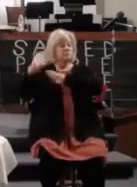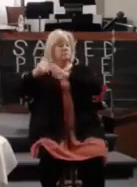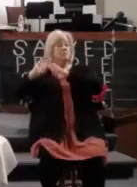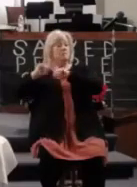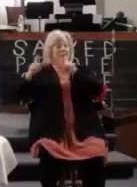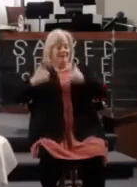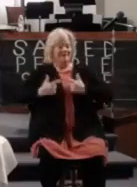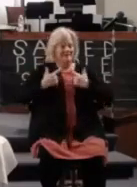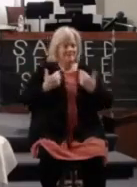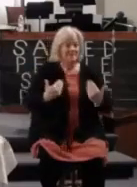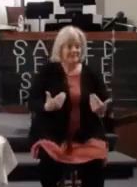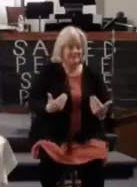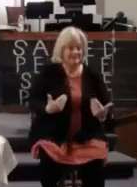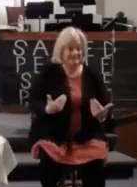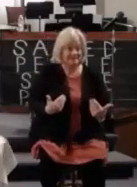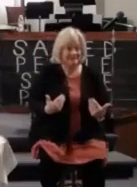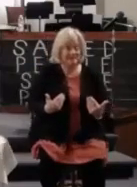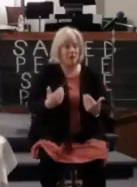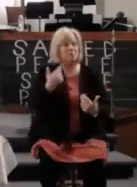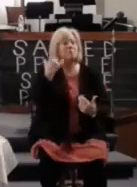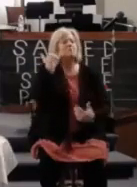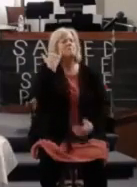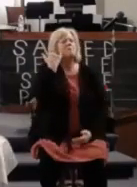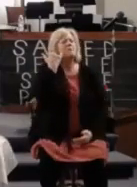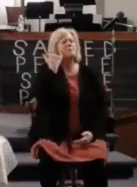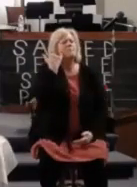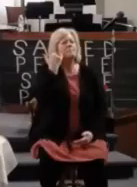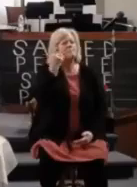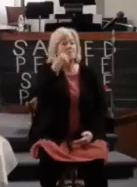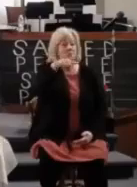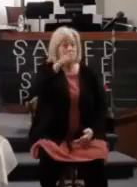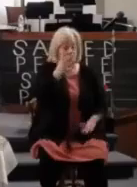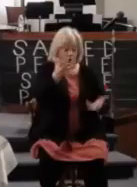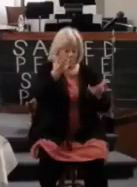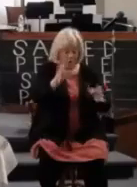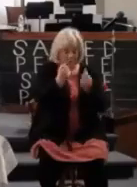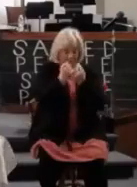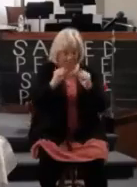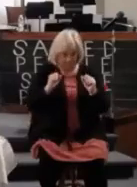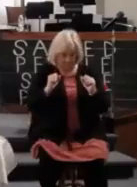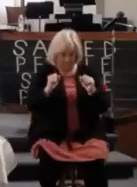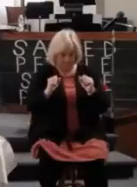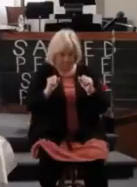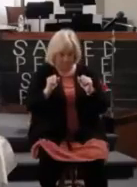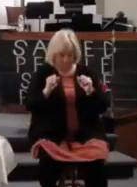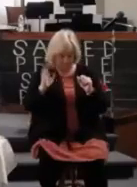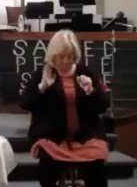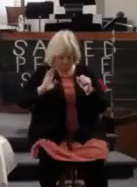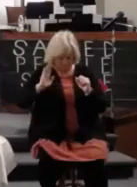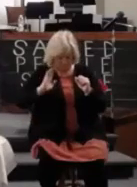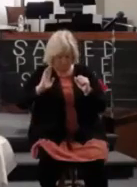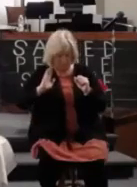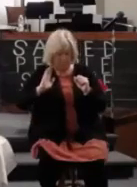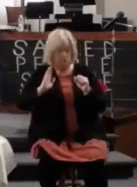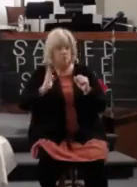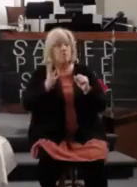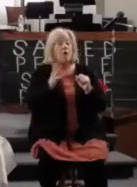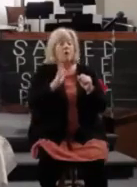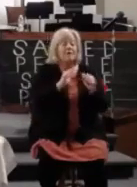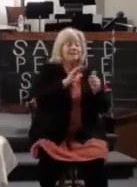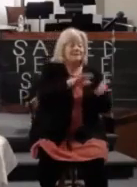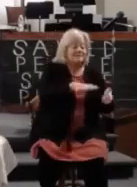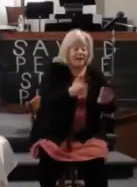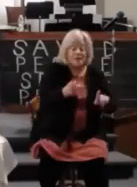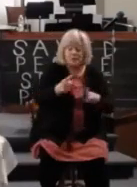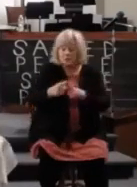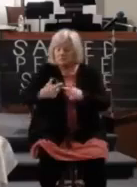clearer explanation is if you have already been saved, you have already passed from death to